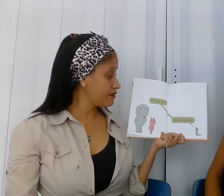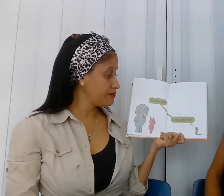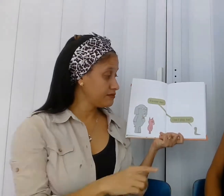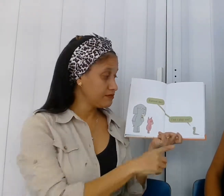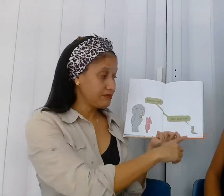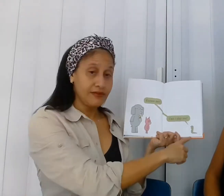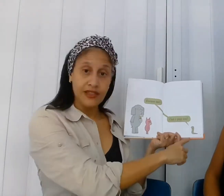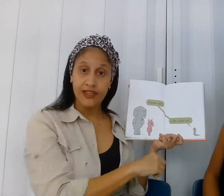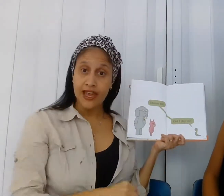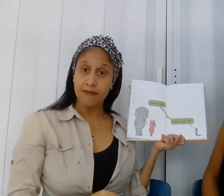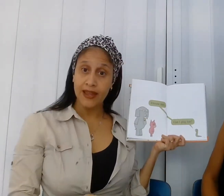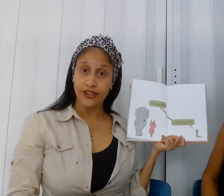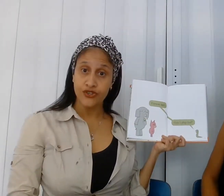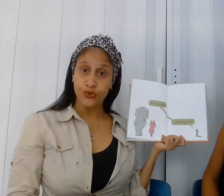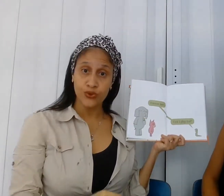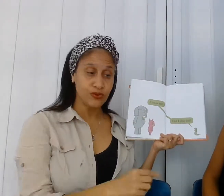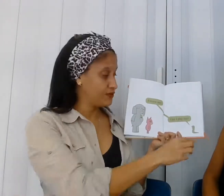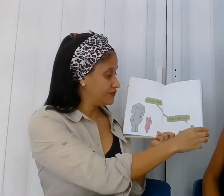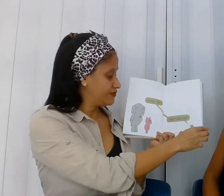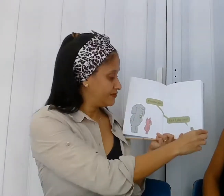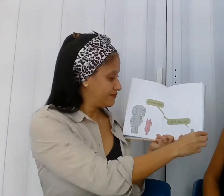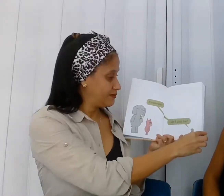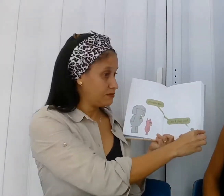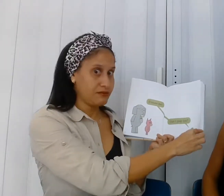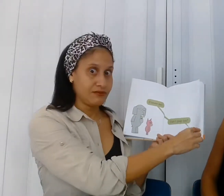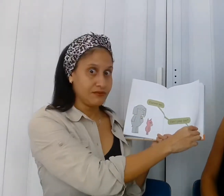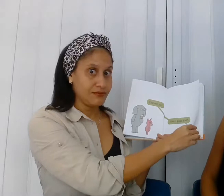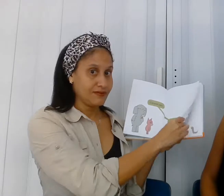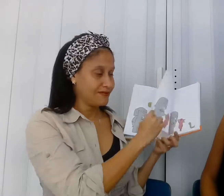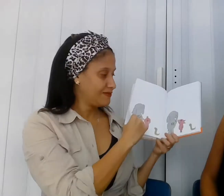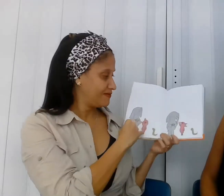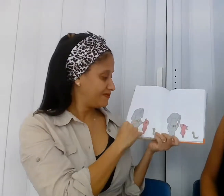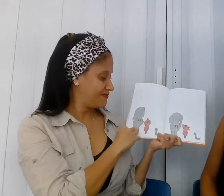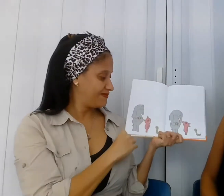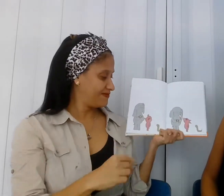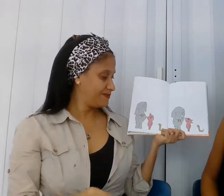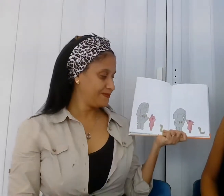Excuse me. Can I play too?